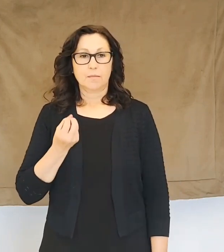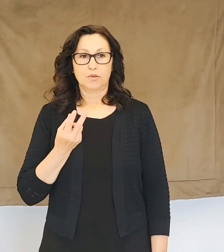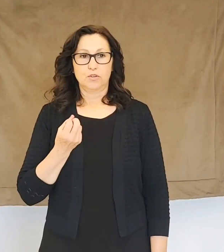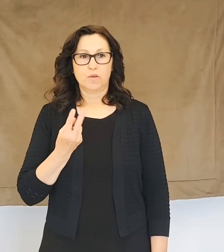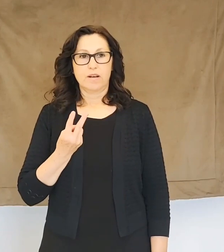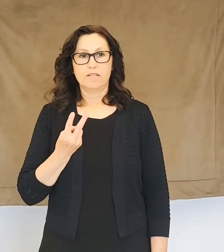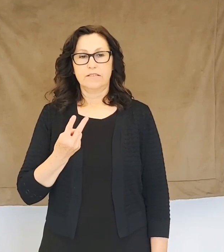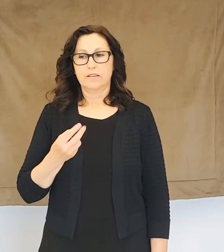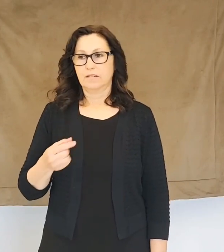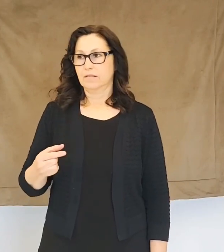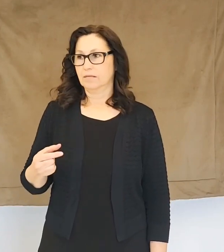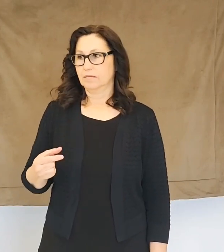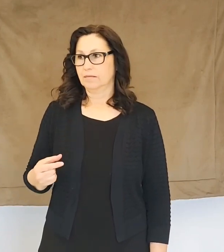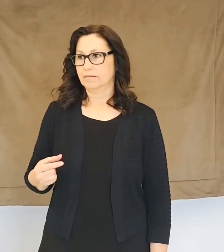Number 12.